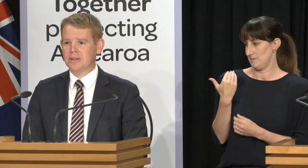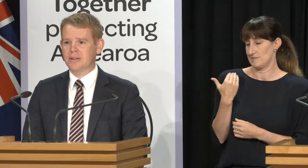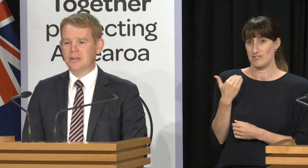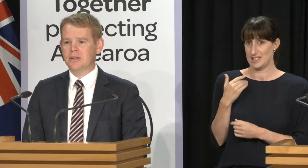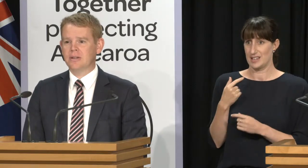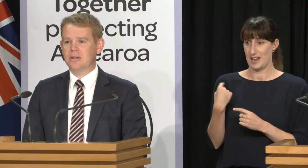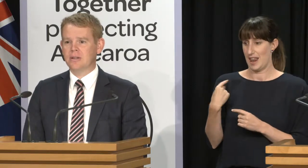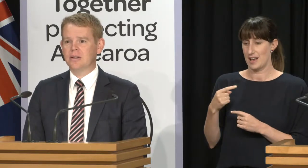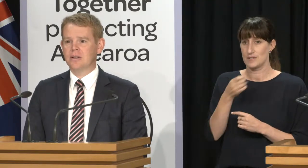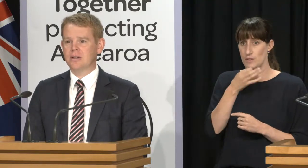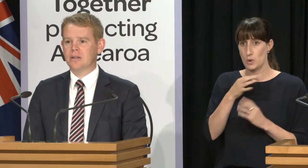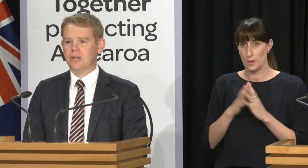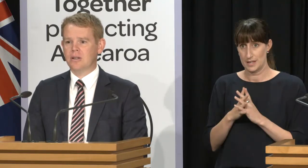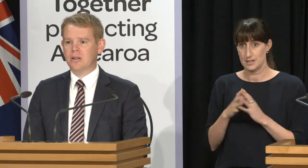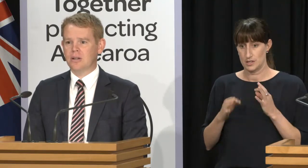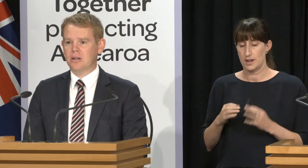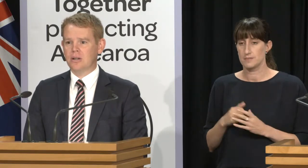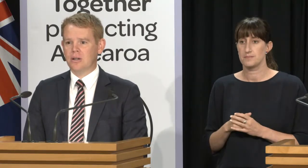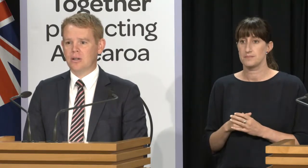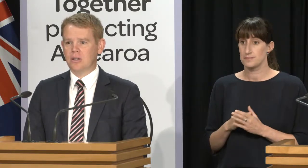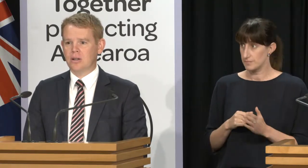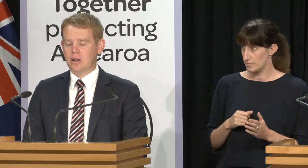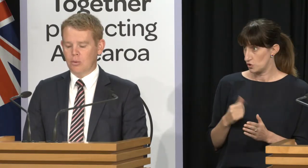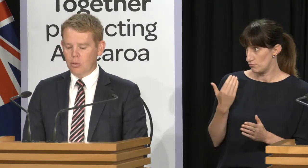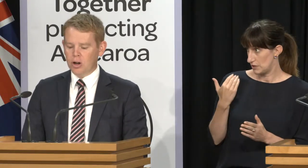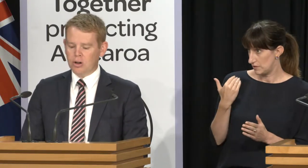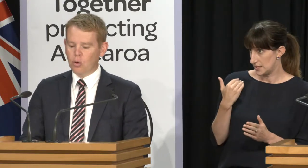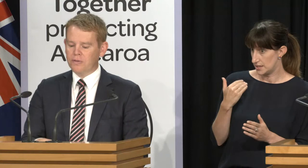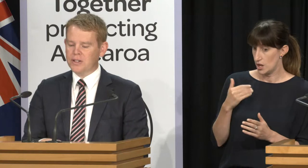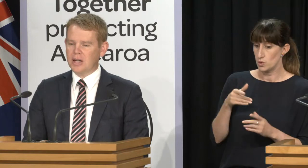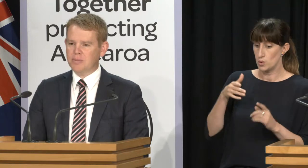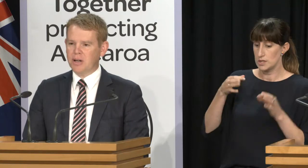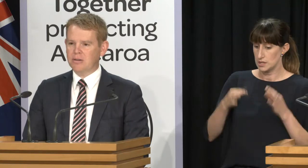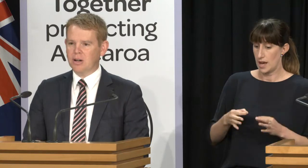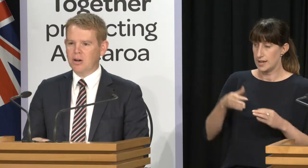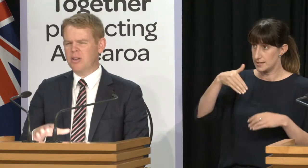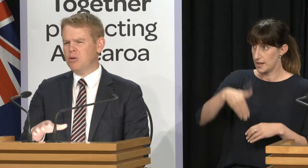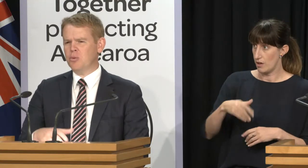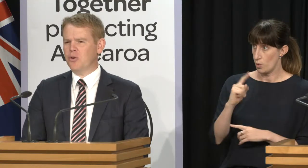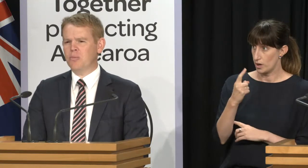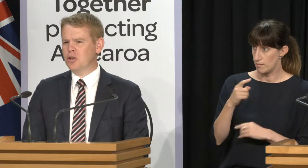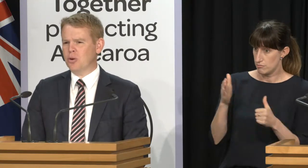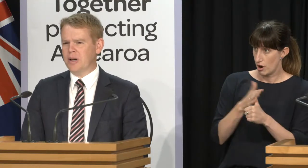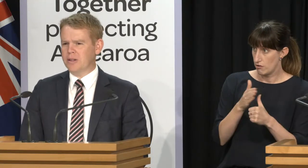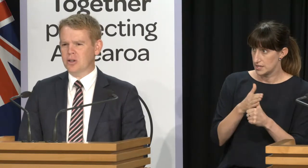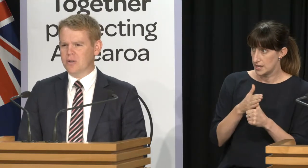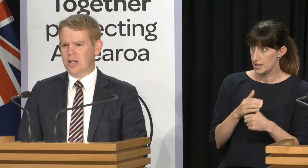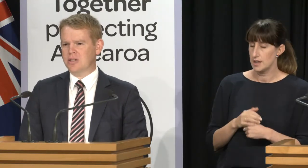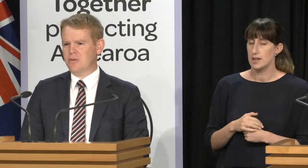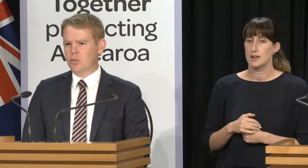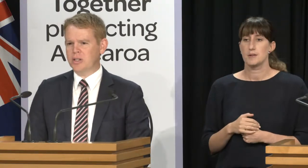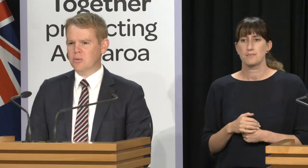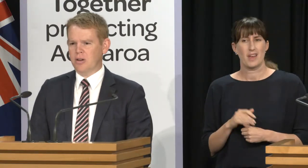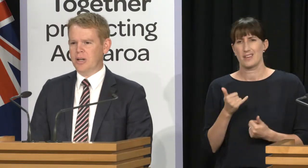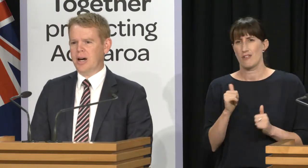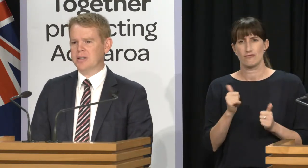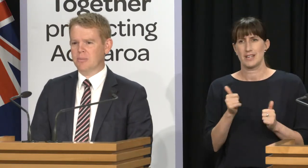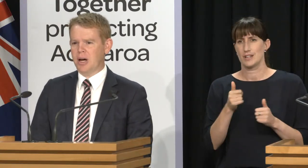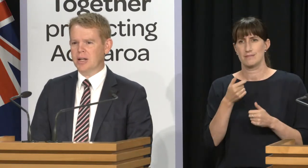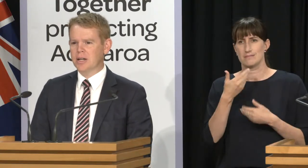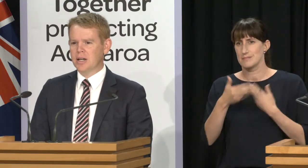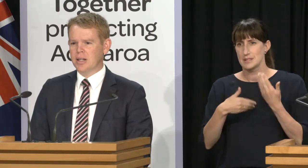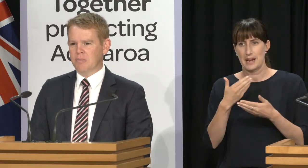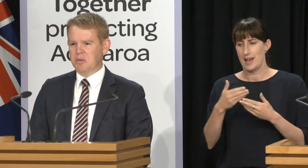weeks. That you decided that South Auckland needed to be a priority? Well, look, all of this has been, I think you would have heard me talk about this over the last few weeks when I've been